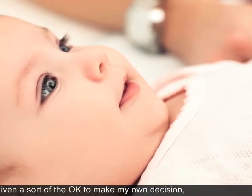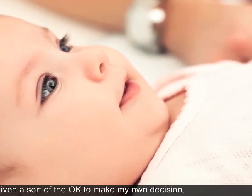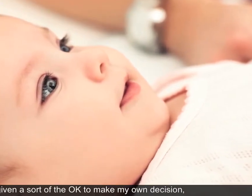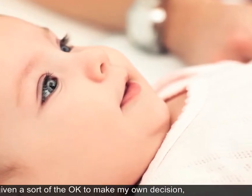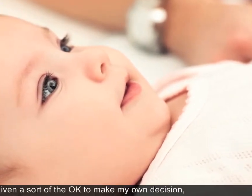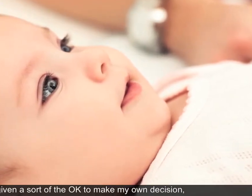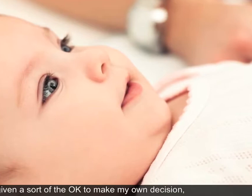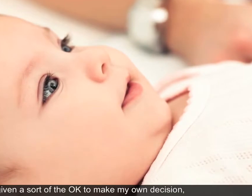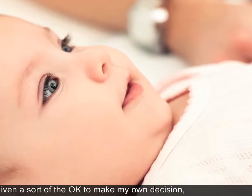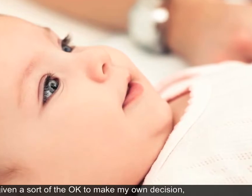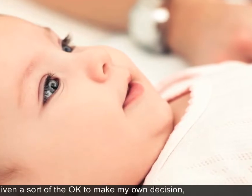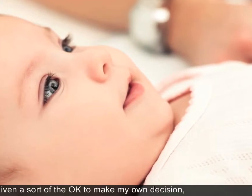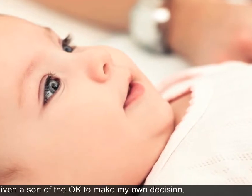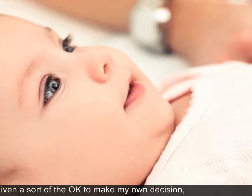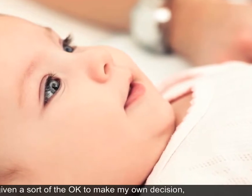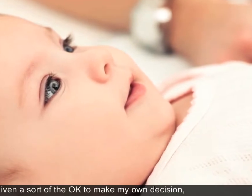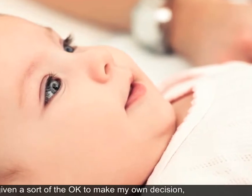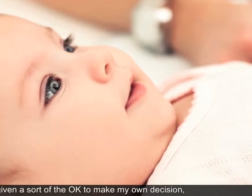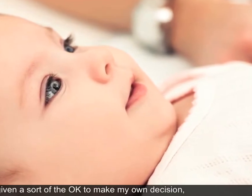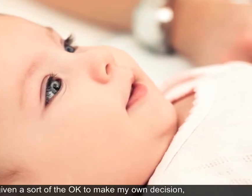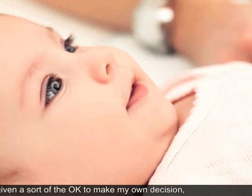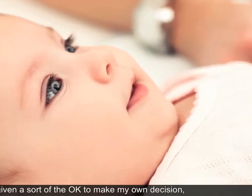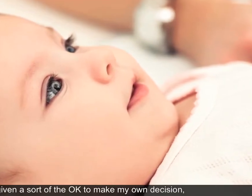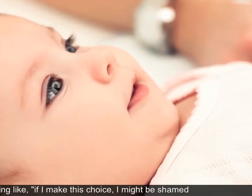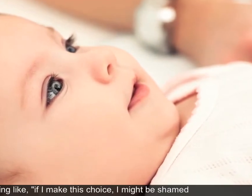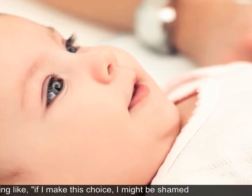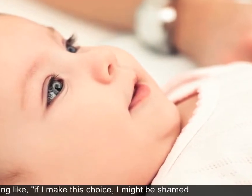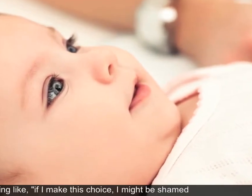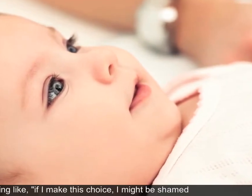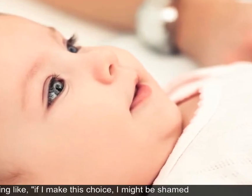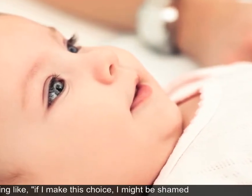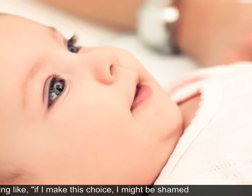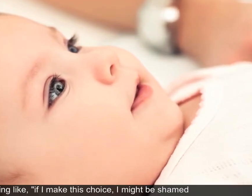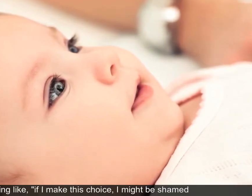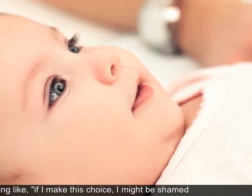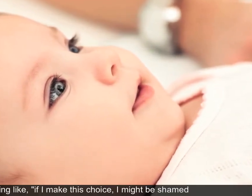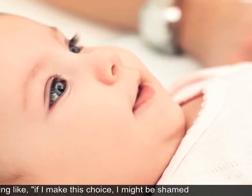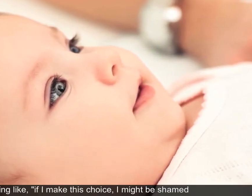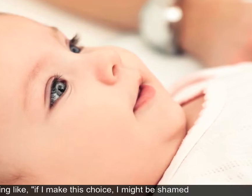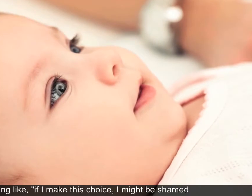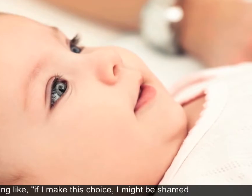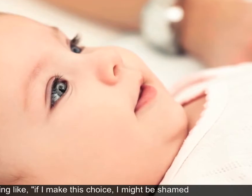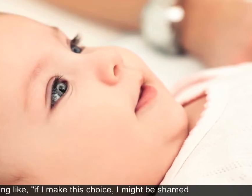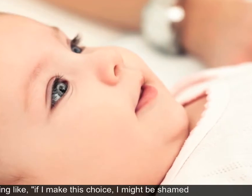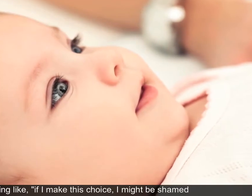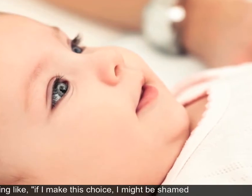given sort of the okay to make my own decision rather than feeling like if I make this choice, I might be shamed by